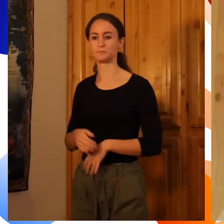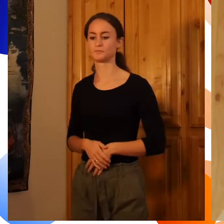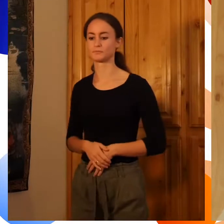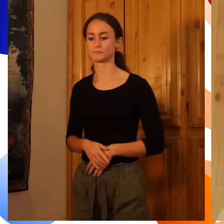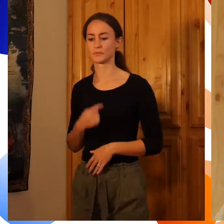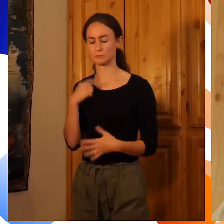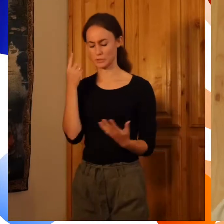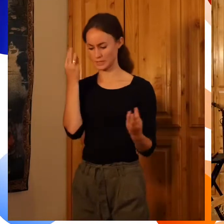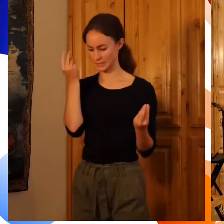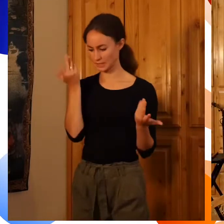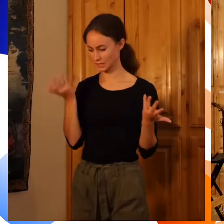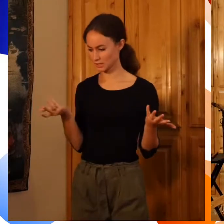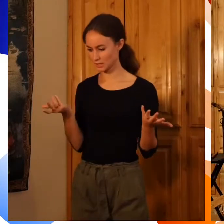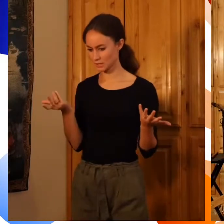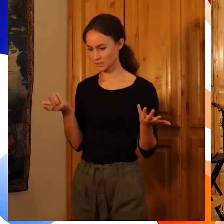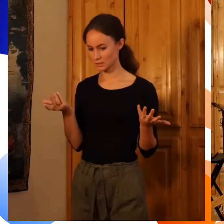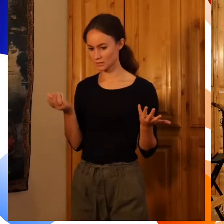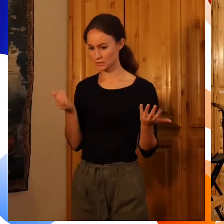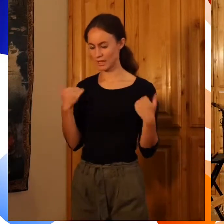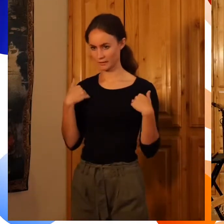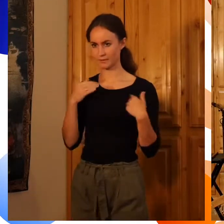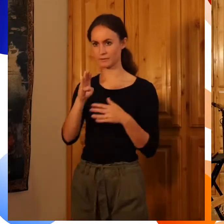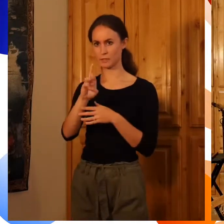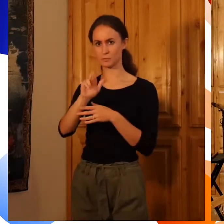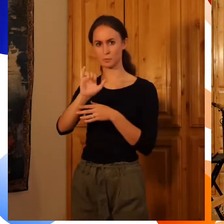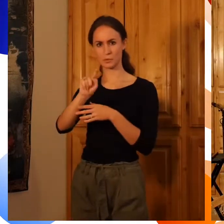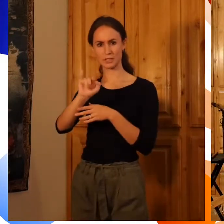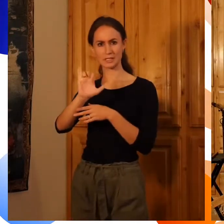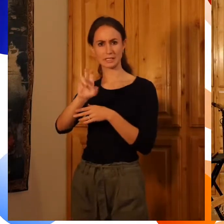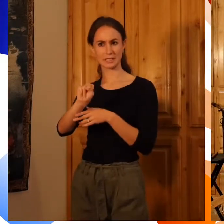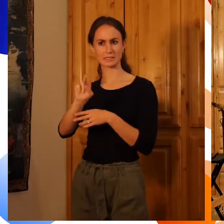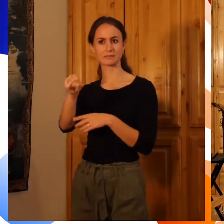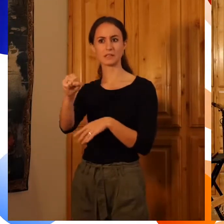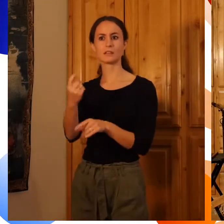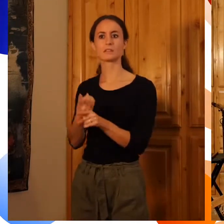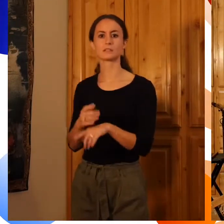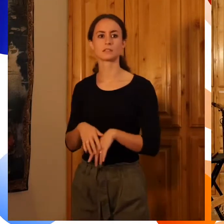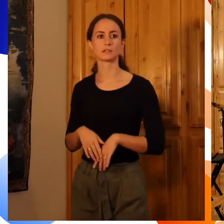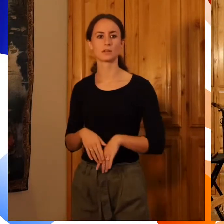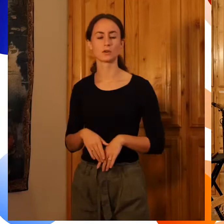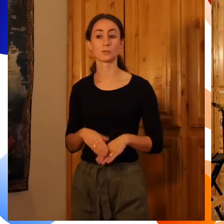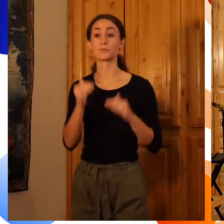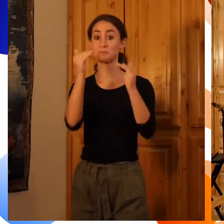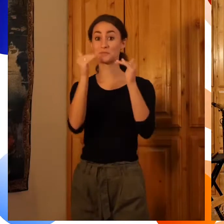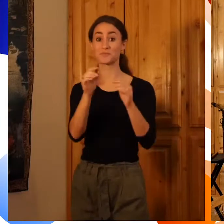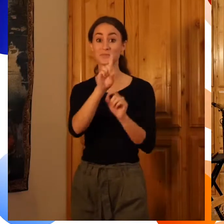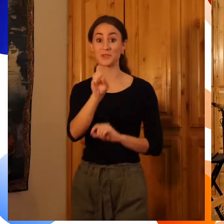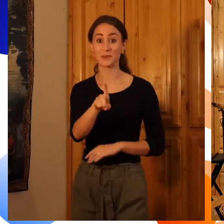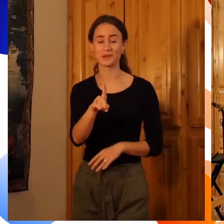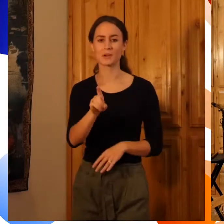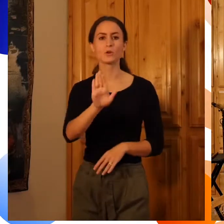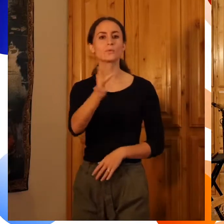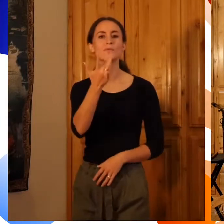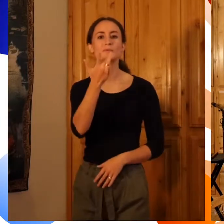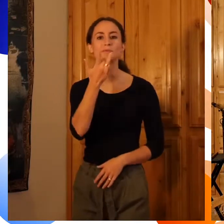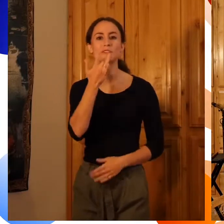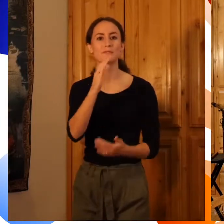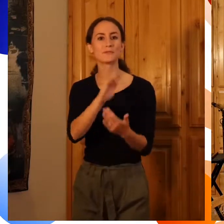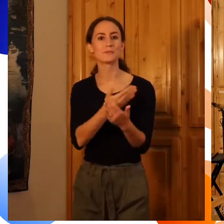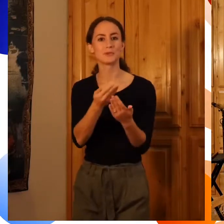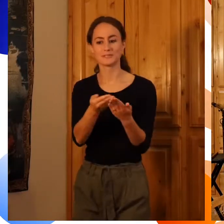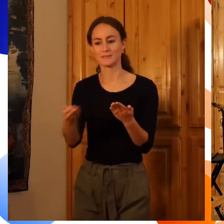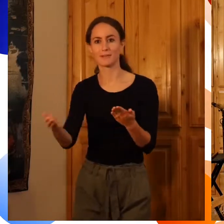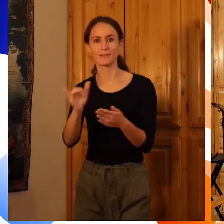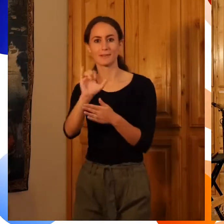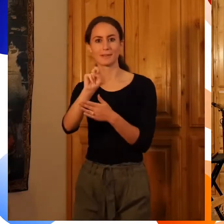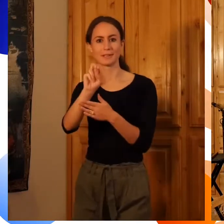Brittany. Boy, this is great. Oh, how many instruments? Oh, my favorite instrument. That's a tough one. Okay. So it over 30